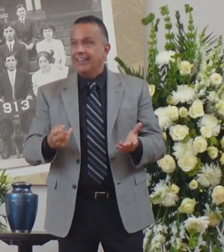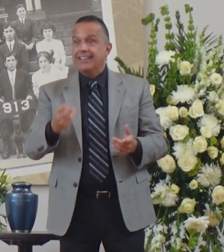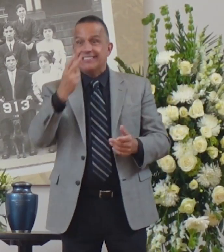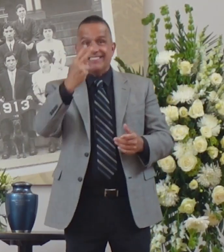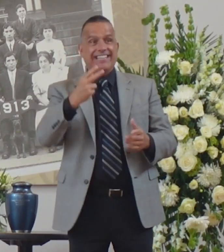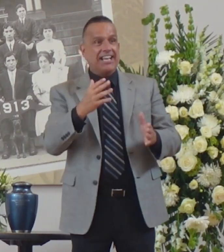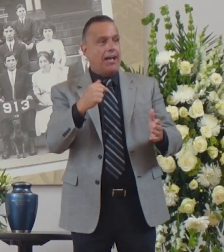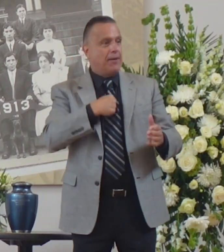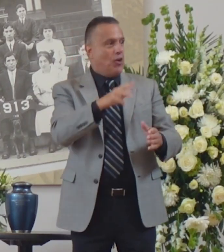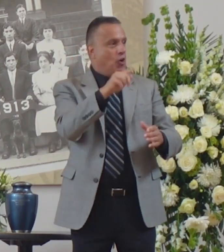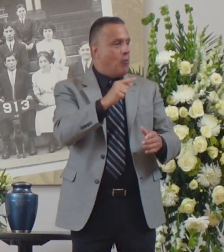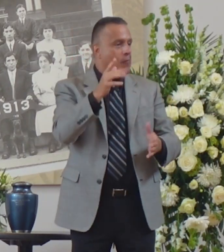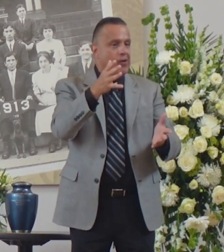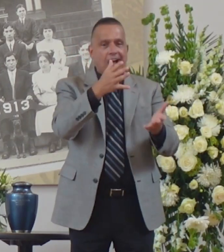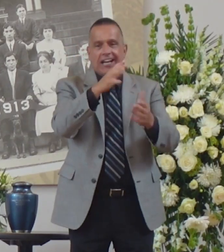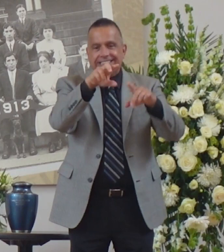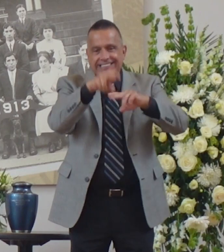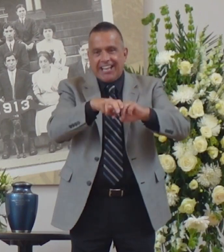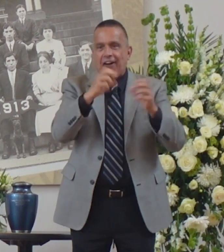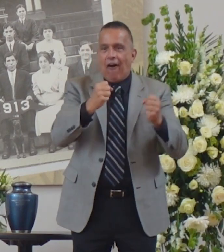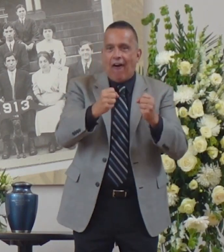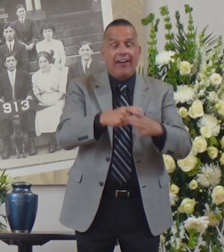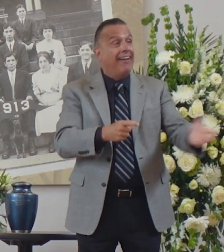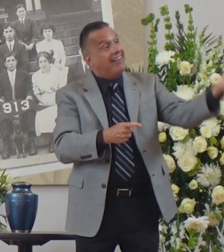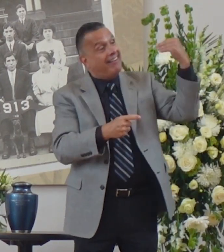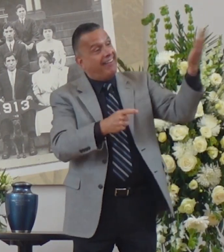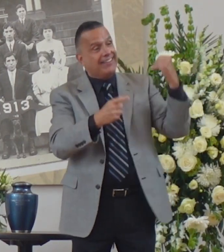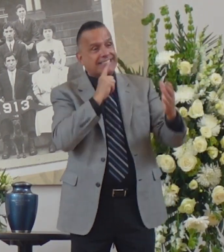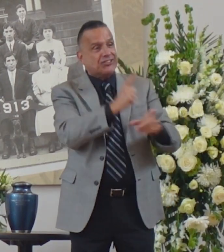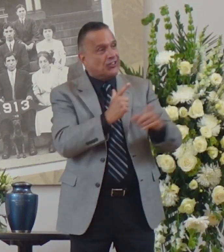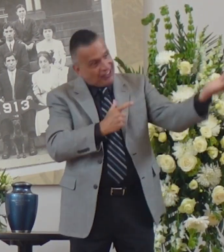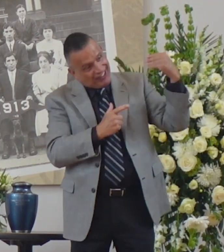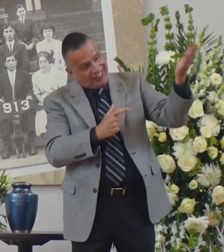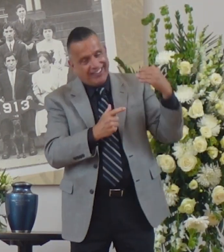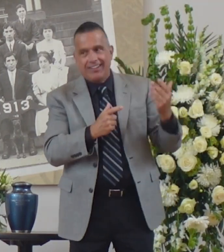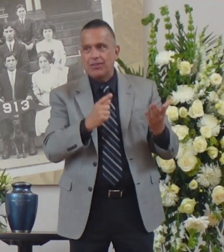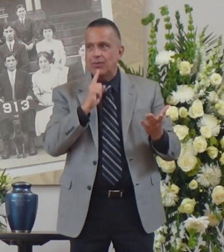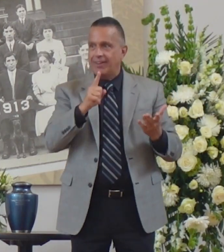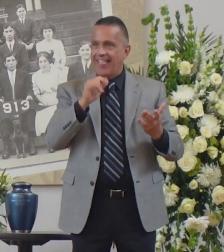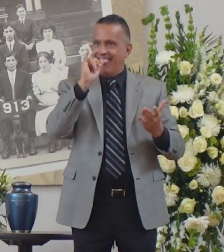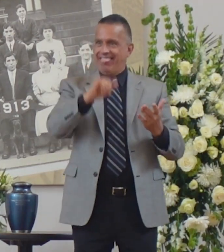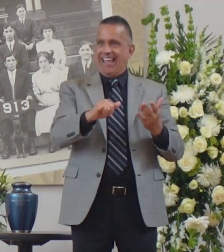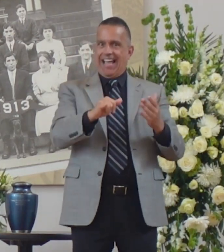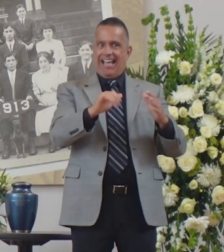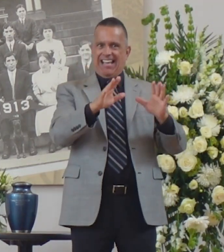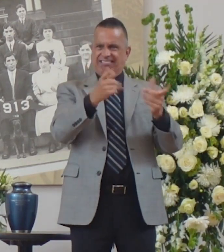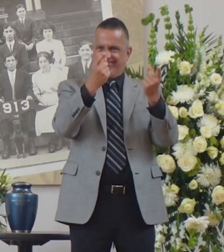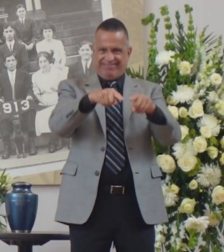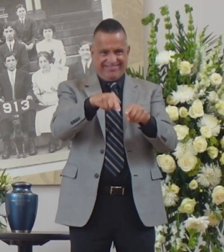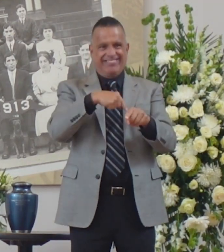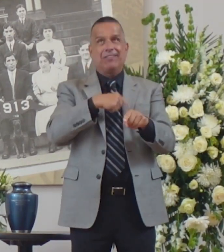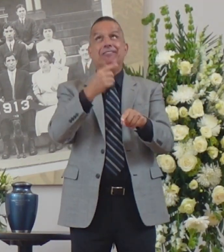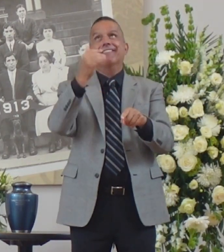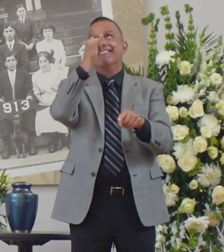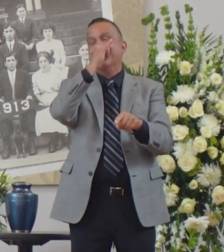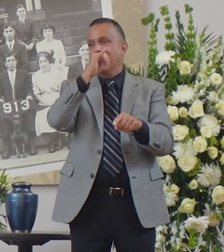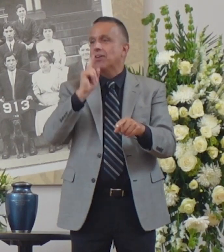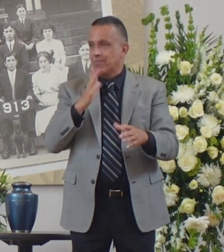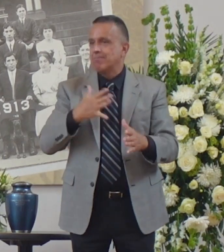cabin. The ridiculousness of this scene was just hilarious to her. She